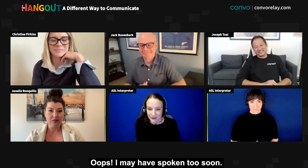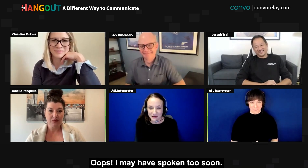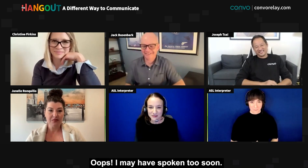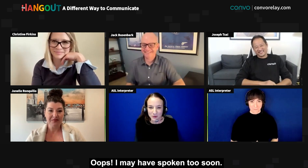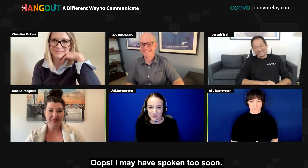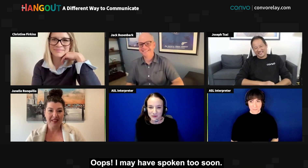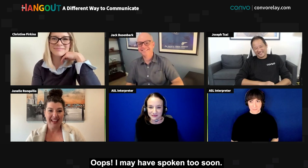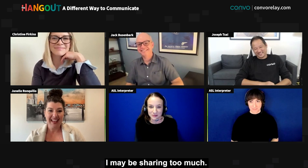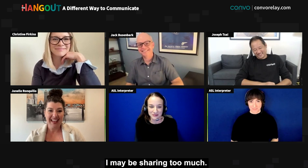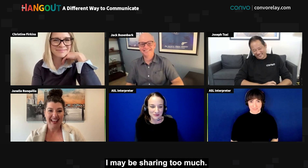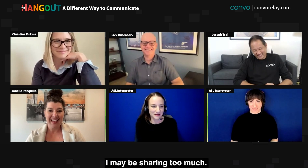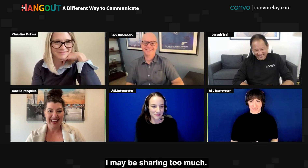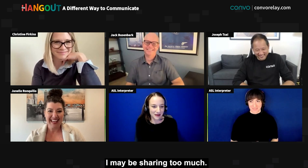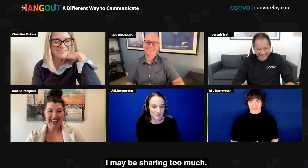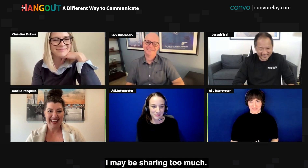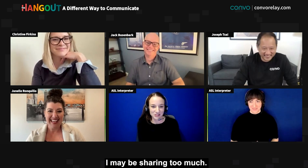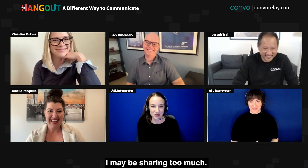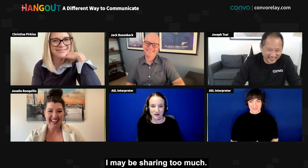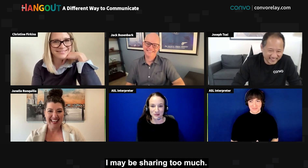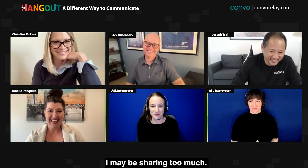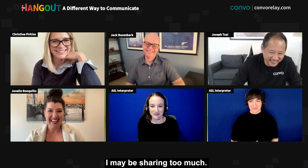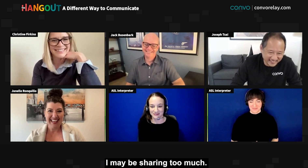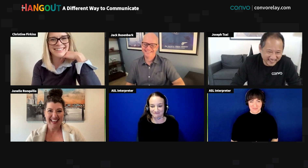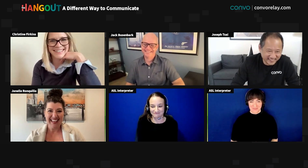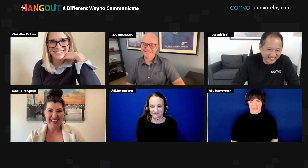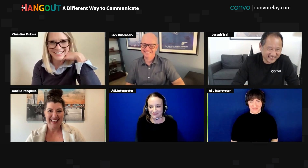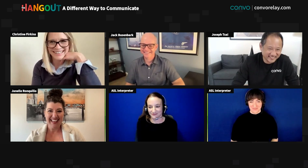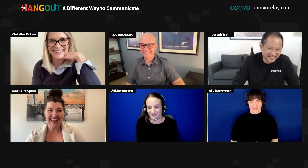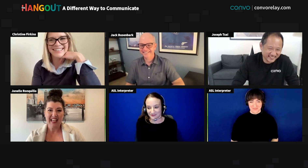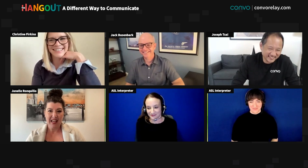may have spoken too soon. I may be sharing too much.